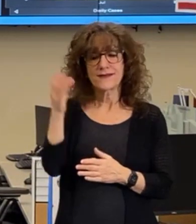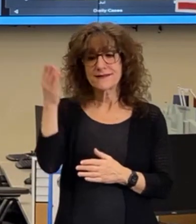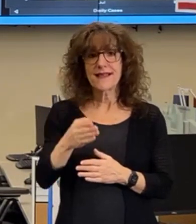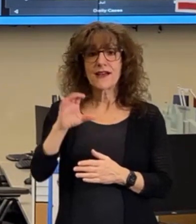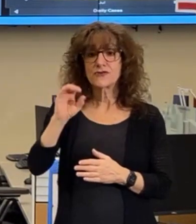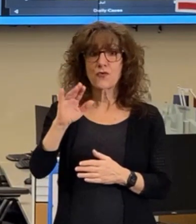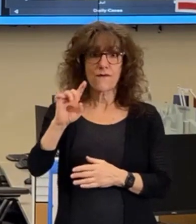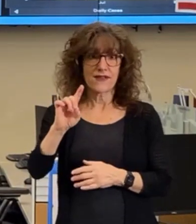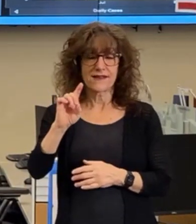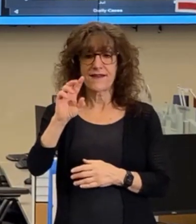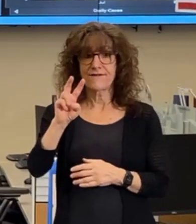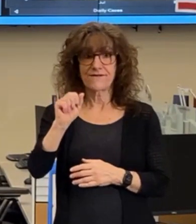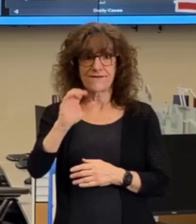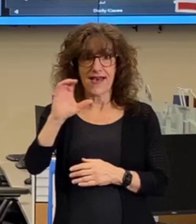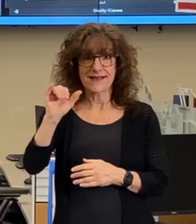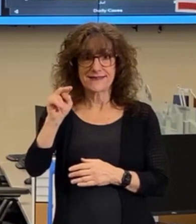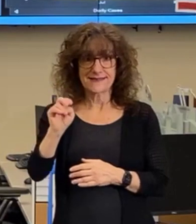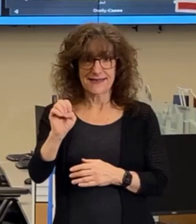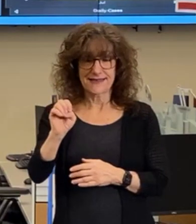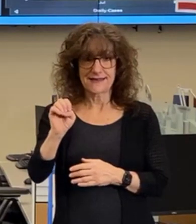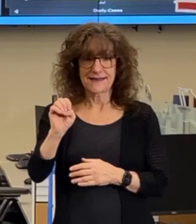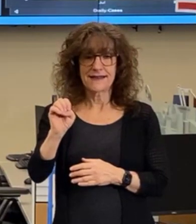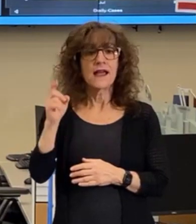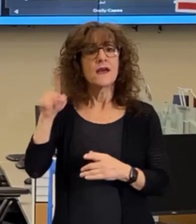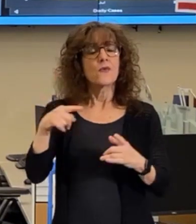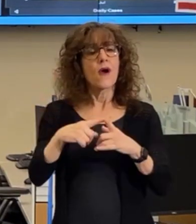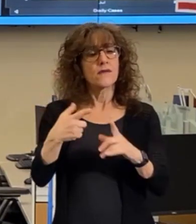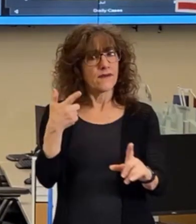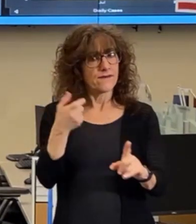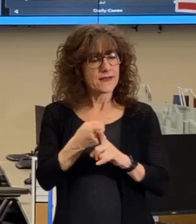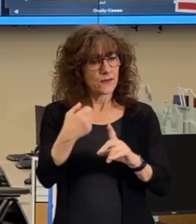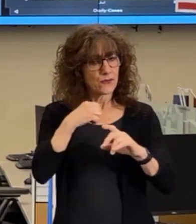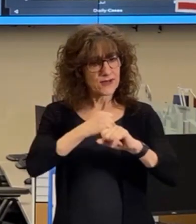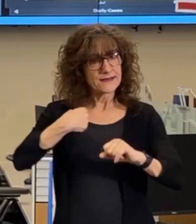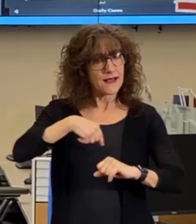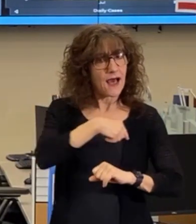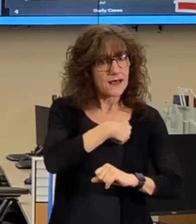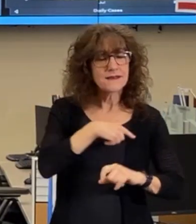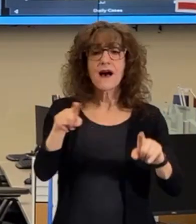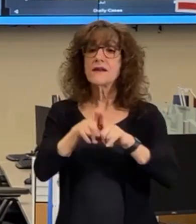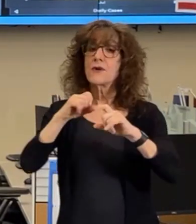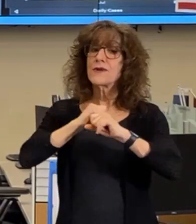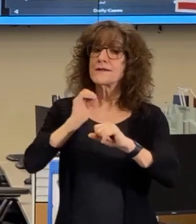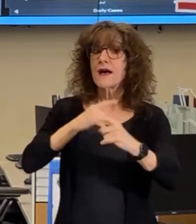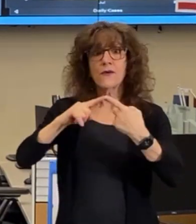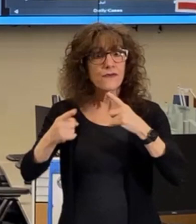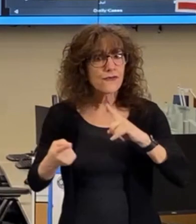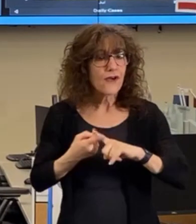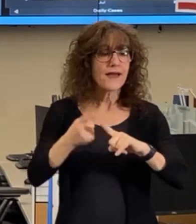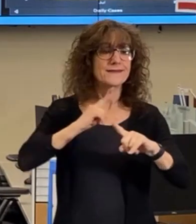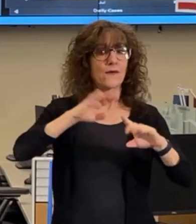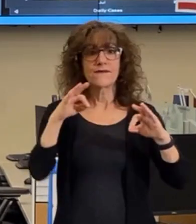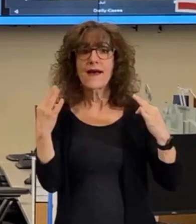mypgc.us/COVID vaccine. When we take the vaccine, it not only protects us, but it also protects our friends and